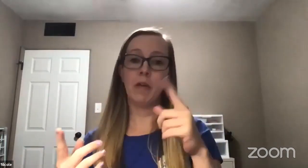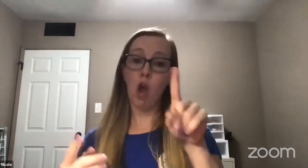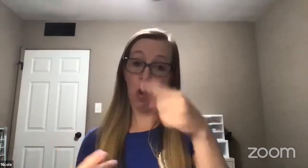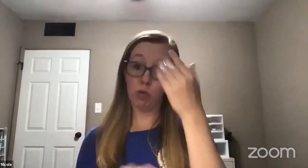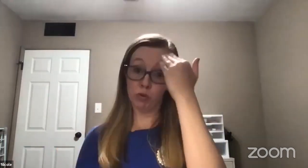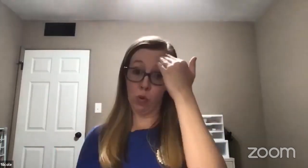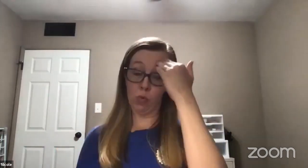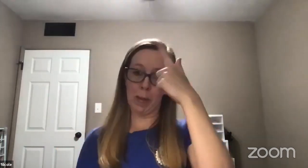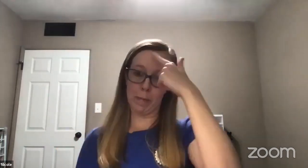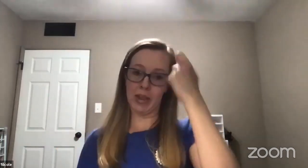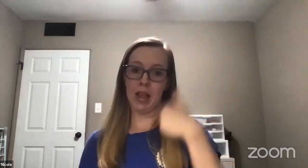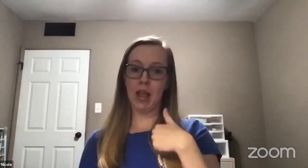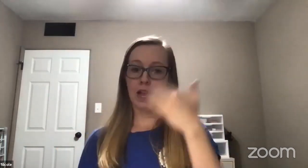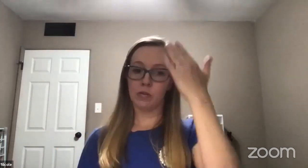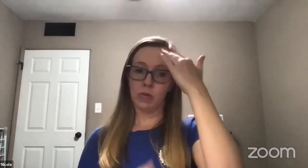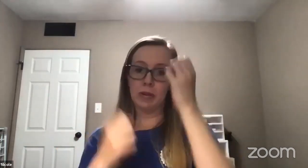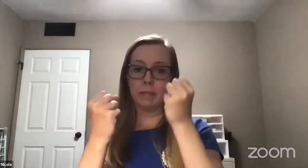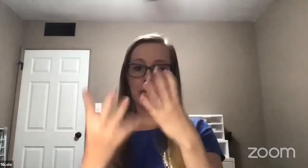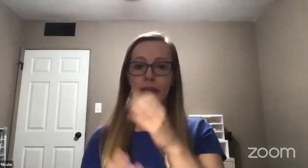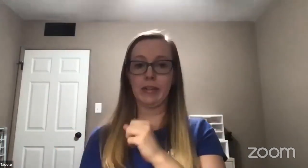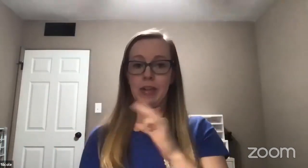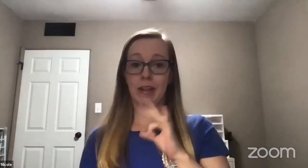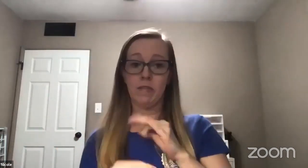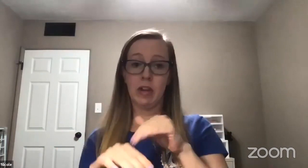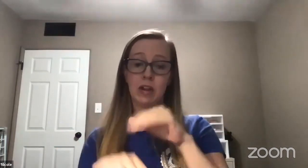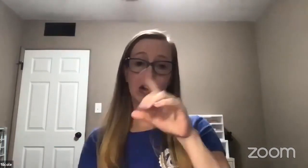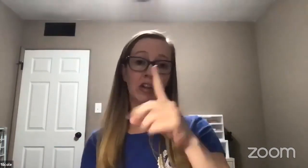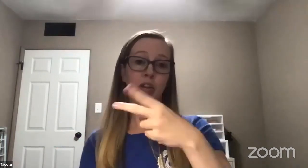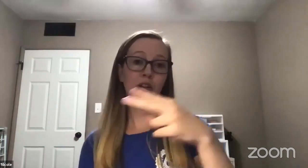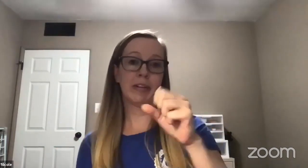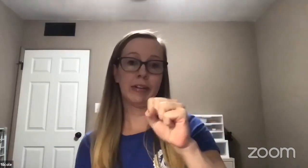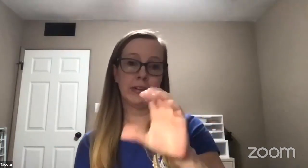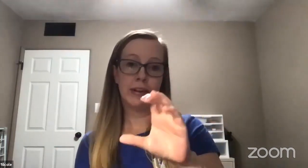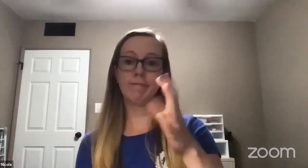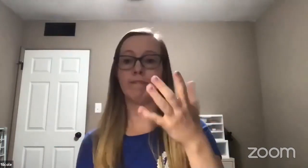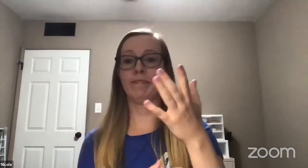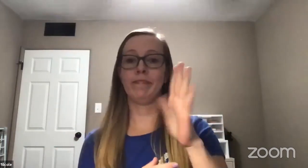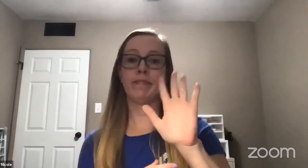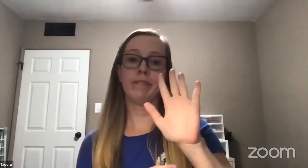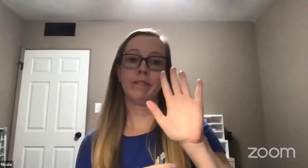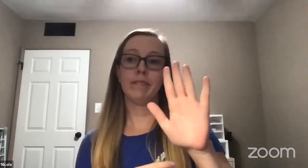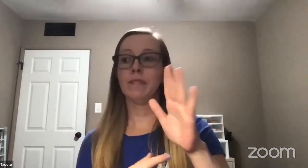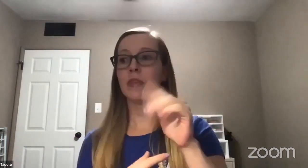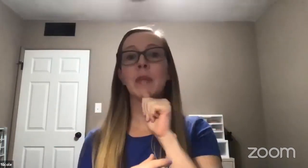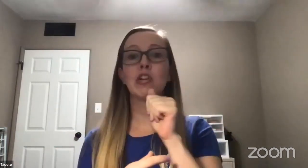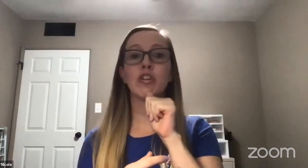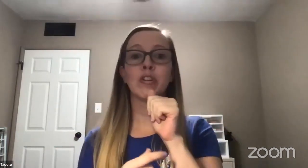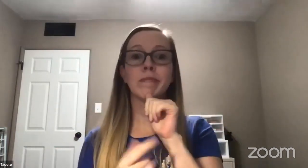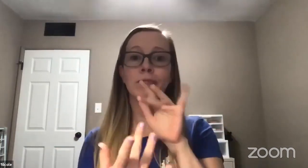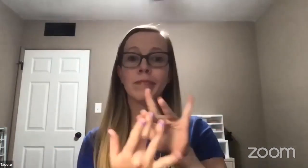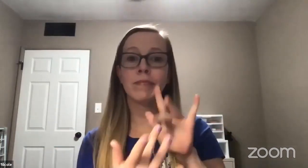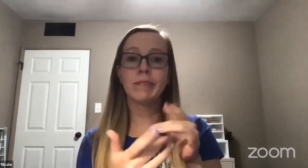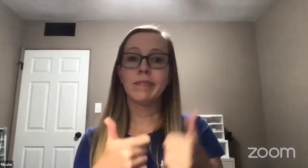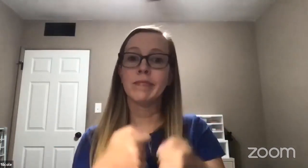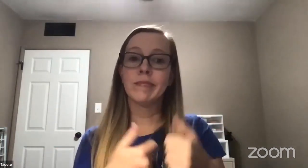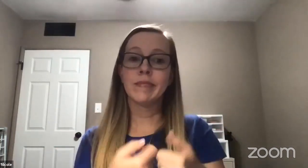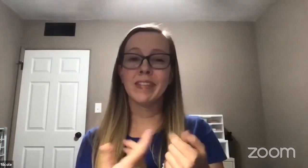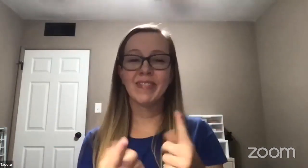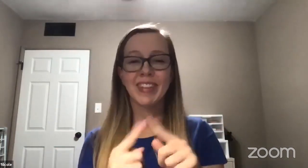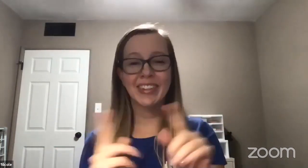deaf-blind information, that's not readily available. And I know that there are staff at DHHSC,